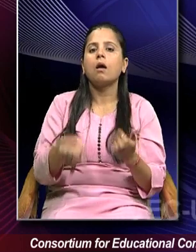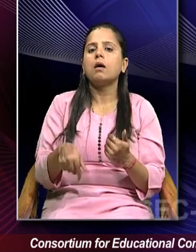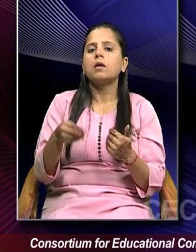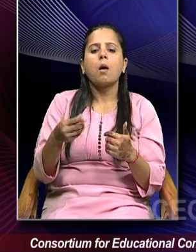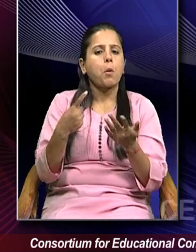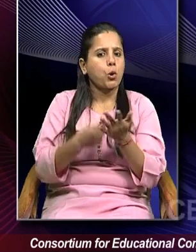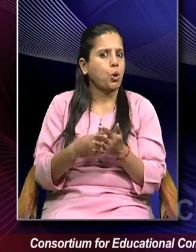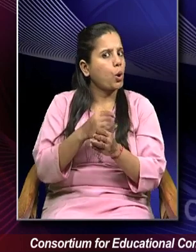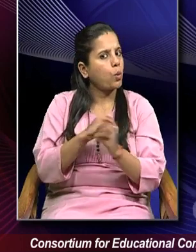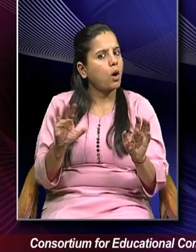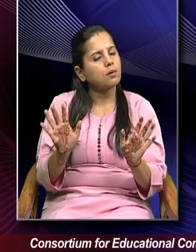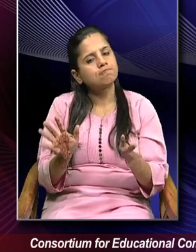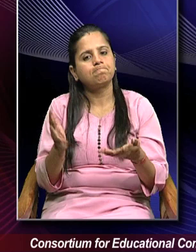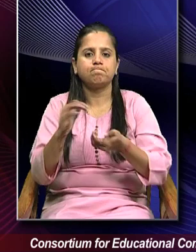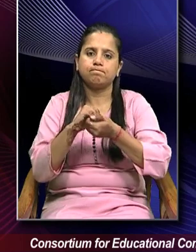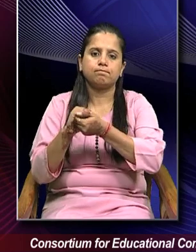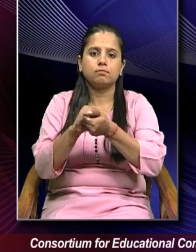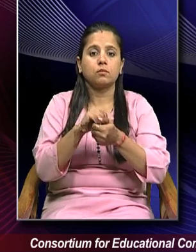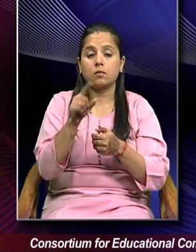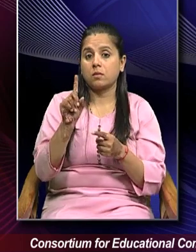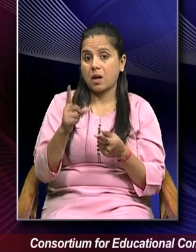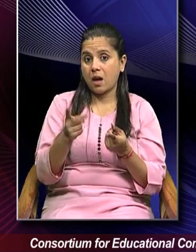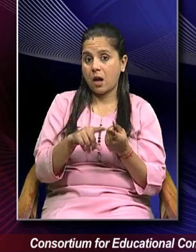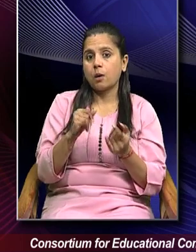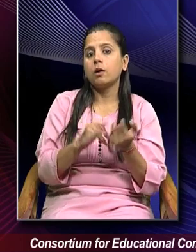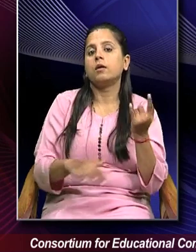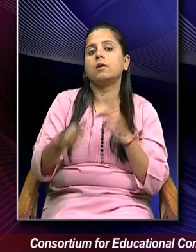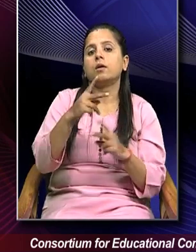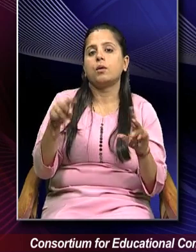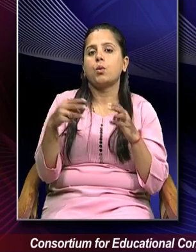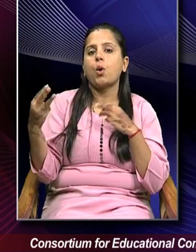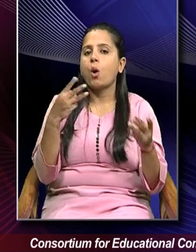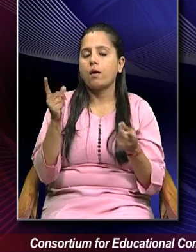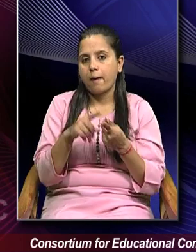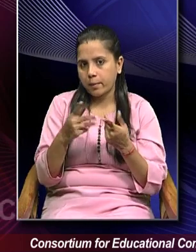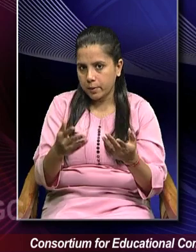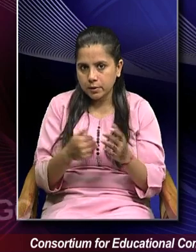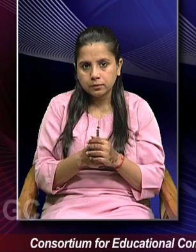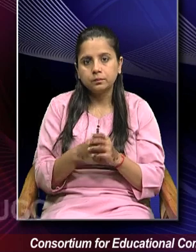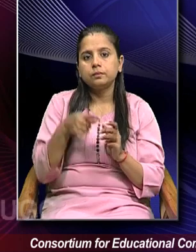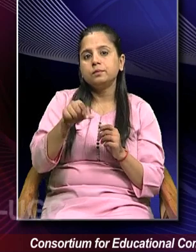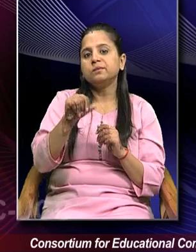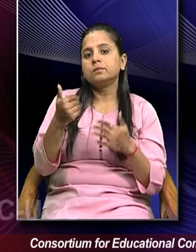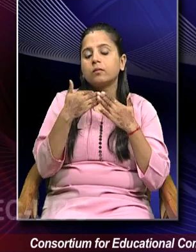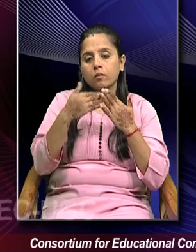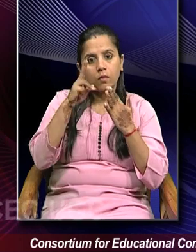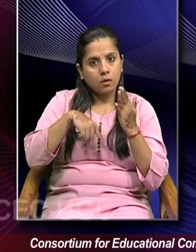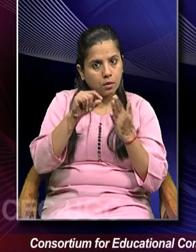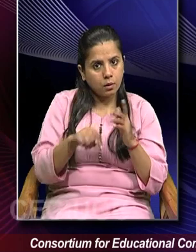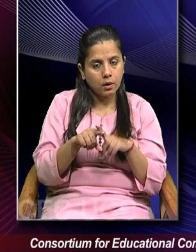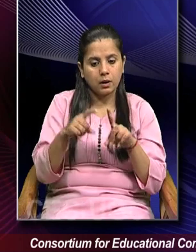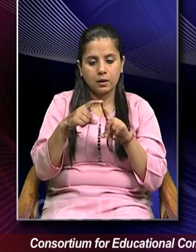unconditional, and which created a situation of the war. And other scholars like